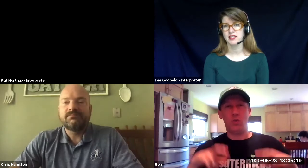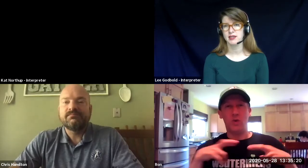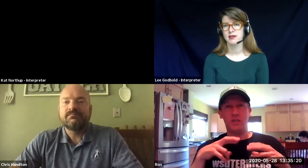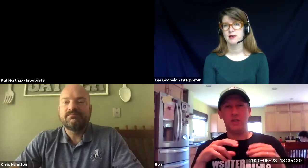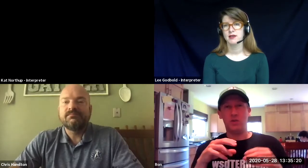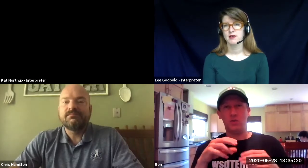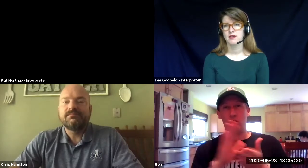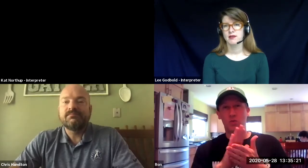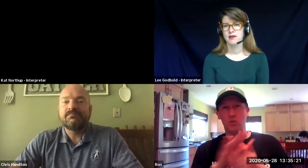facing